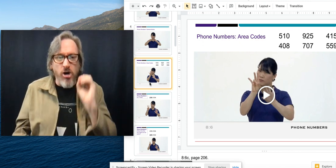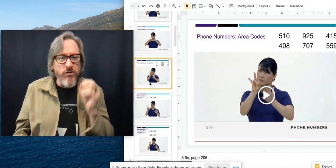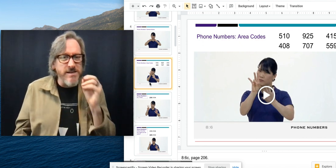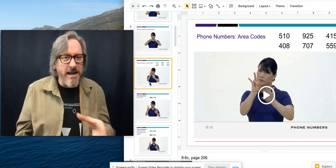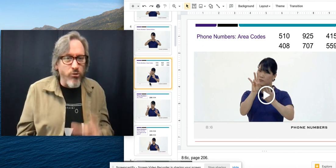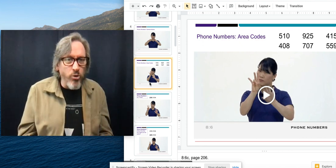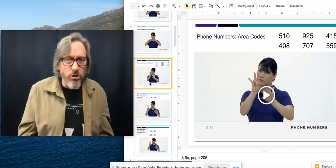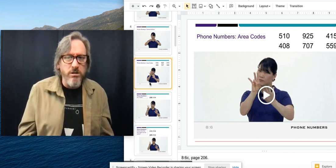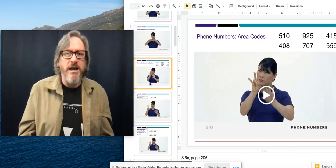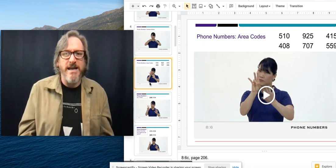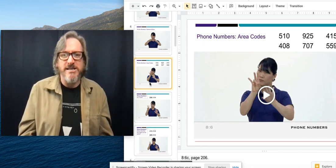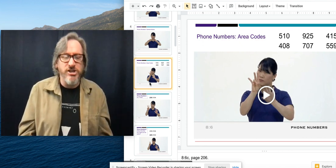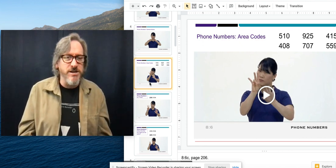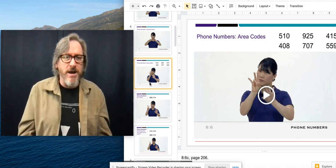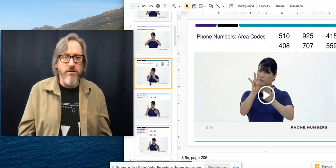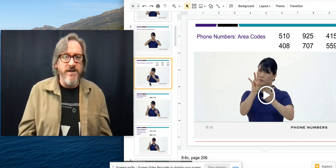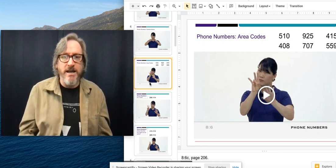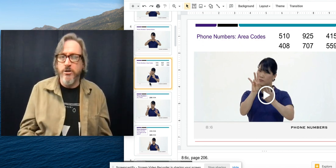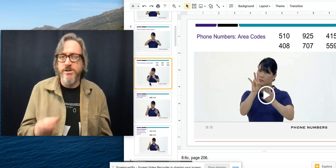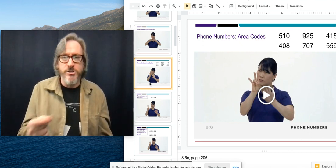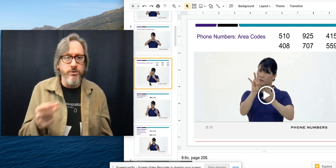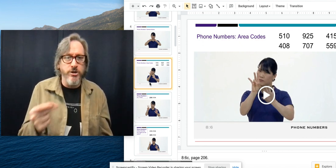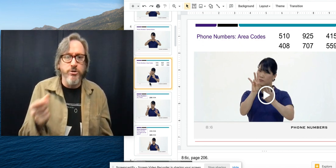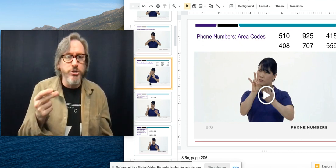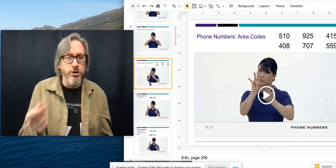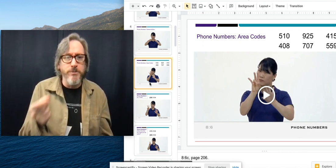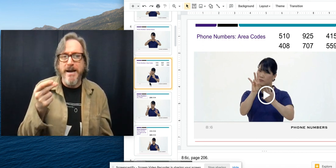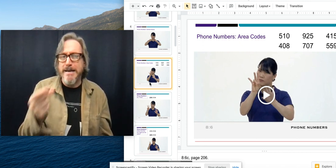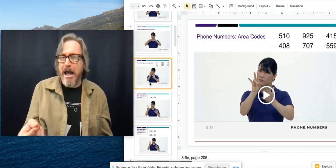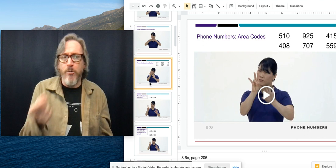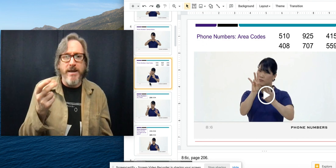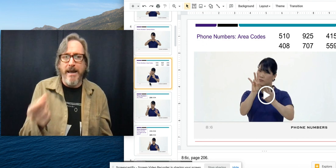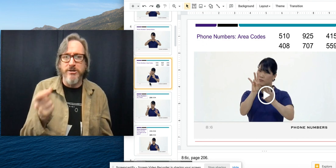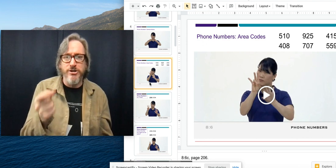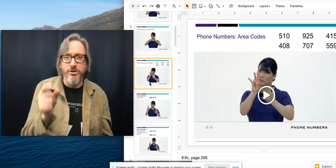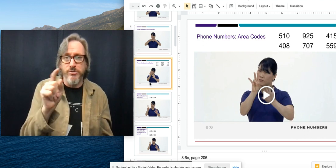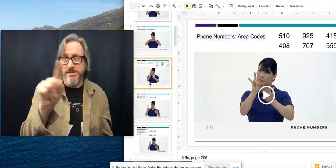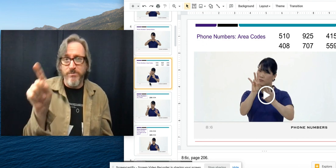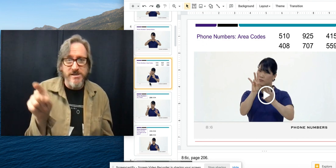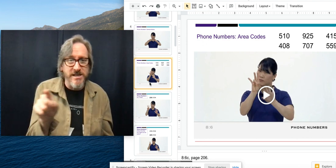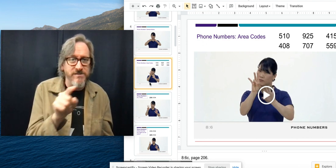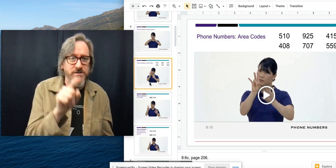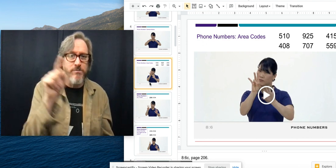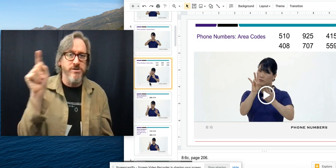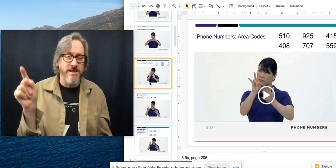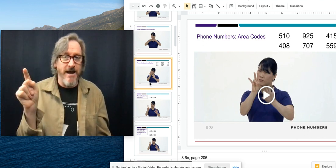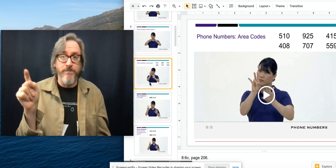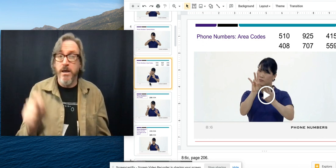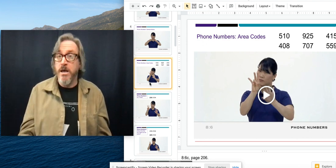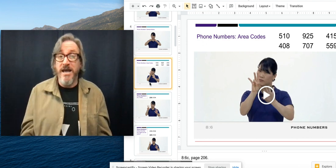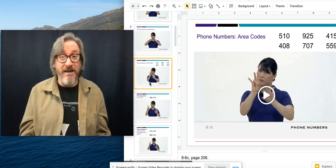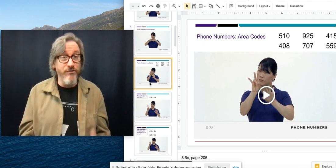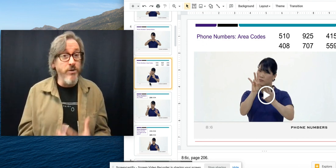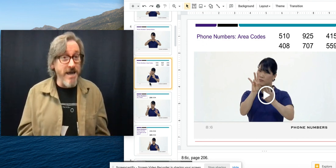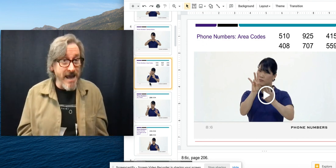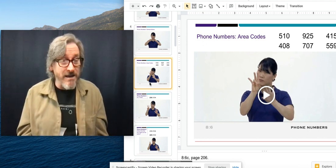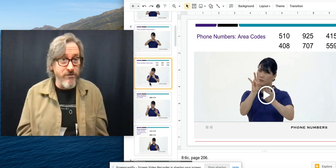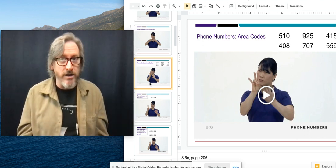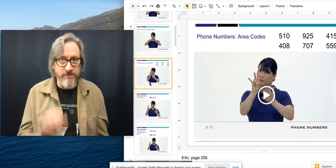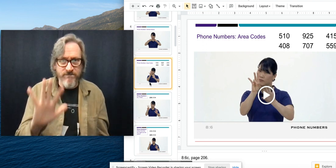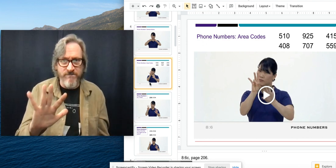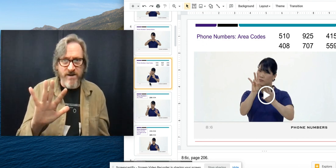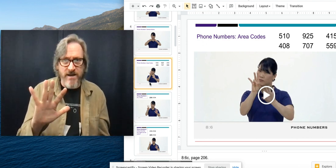It's all the same rule, and it's just a matter of getting used to. You should by now be able to do simple sets of numbers like that. If you